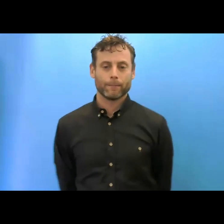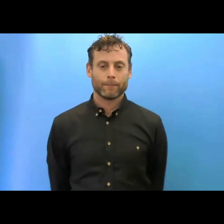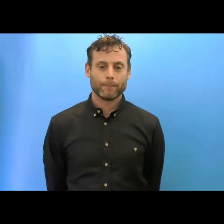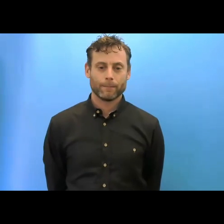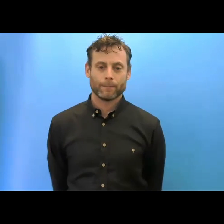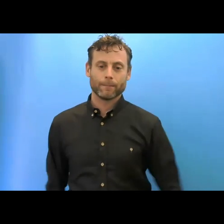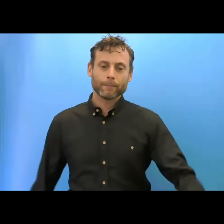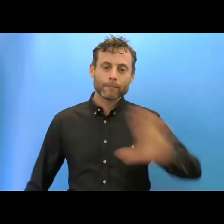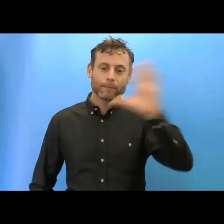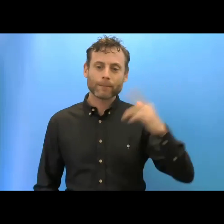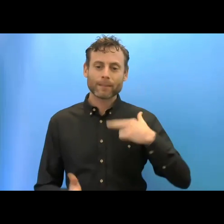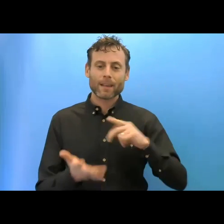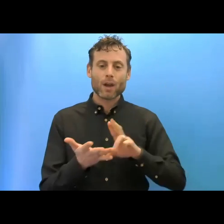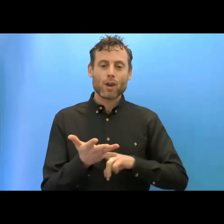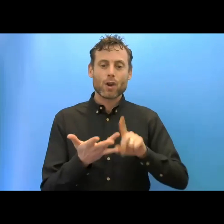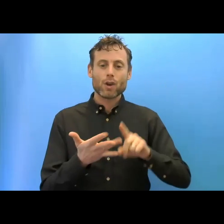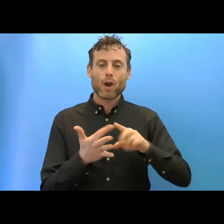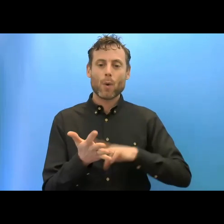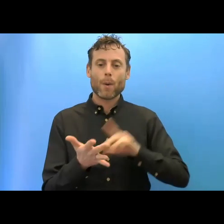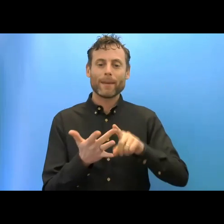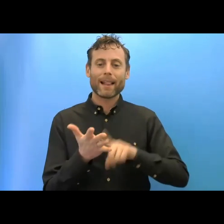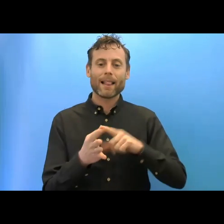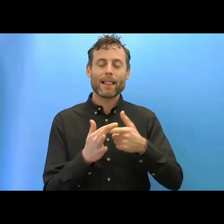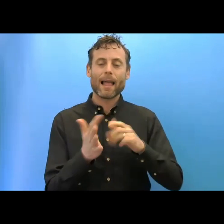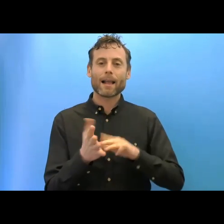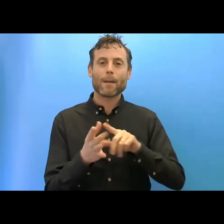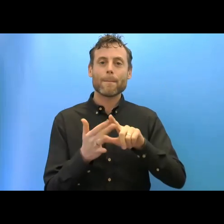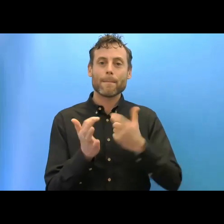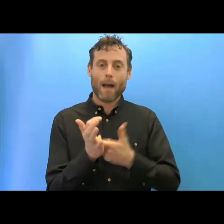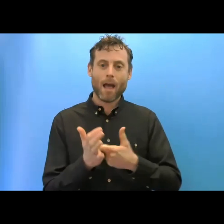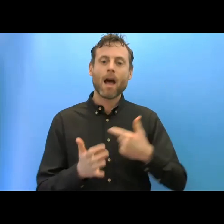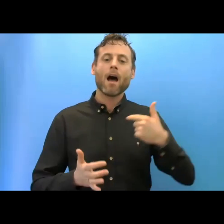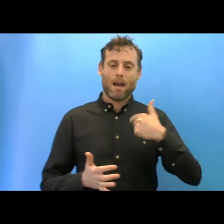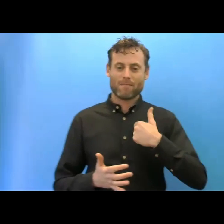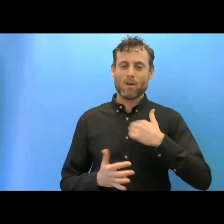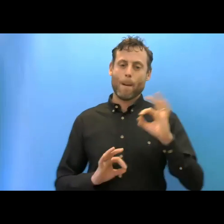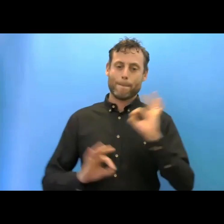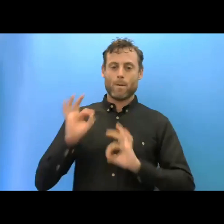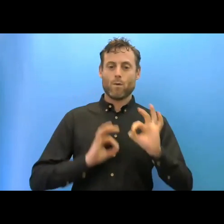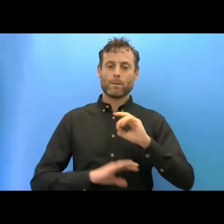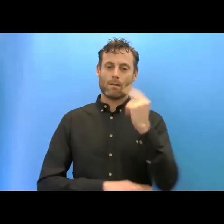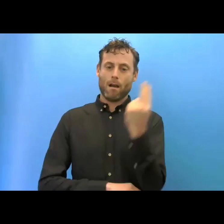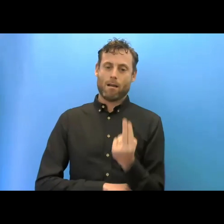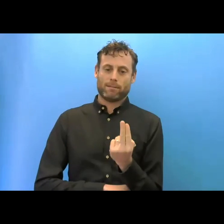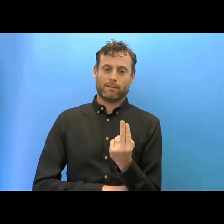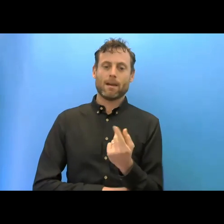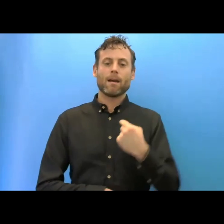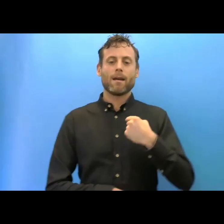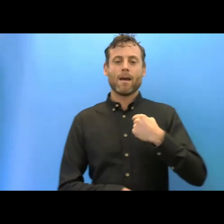Naomi Lagmaier. I'm a live artist, performance artist. My work is really